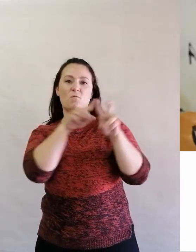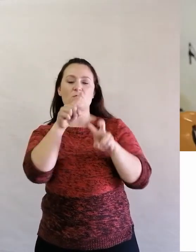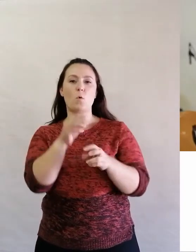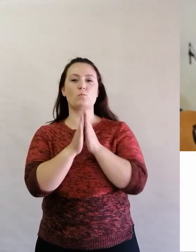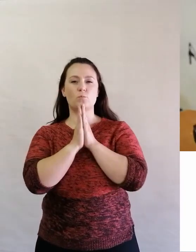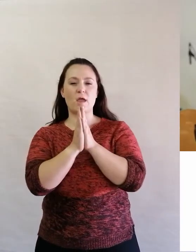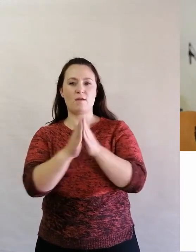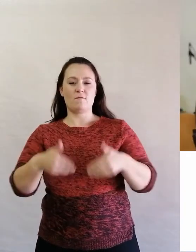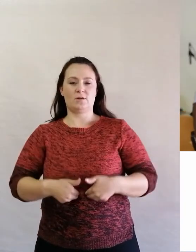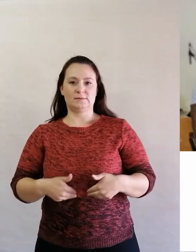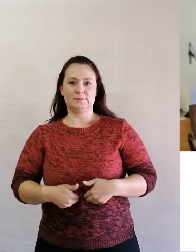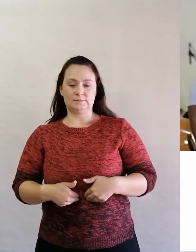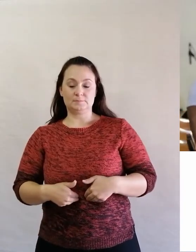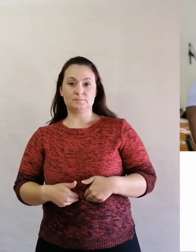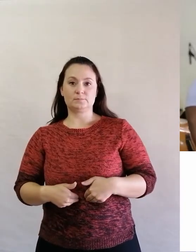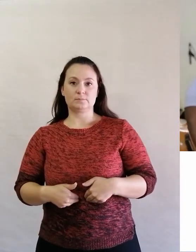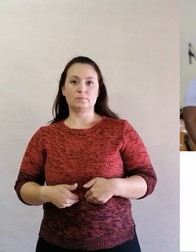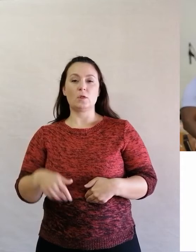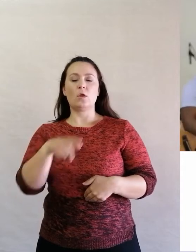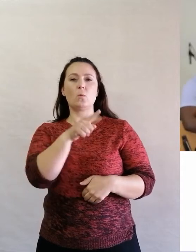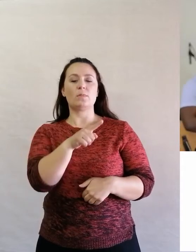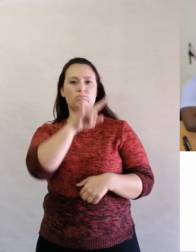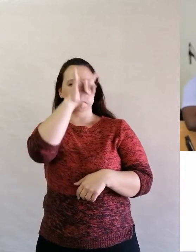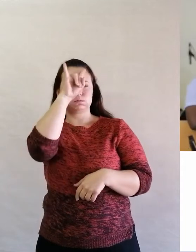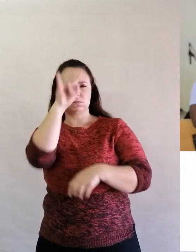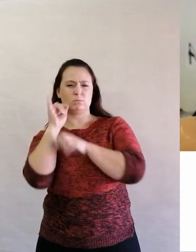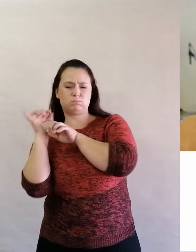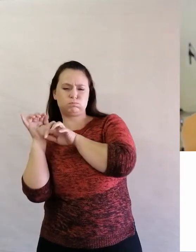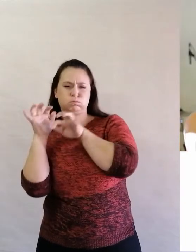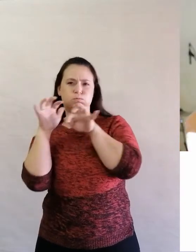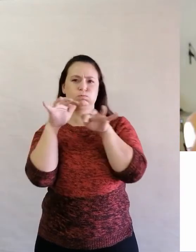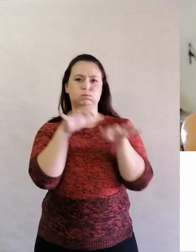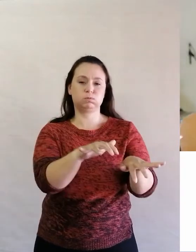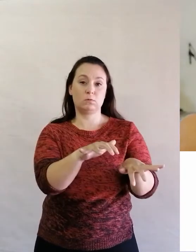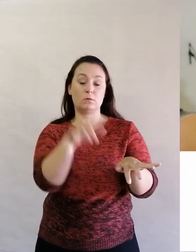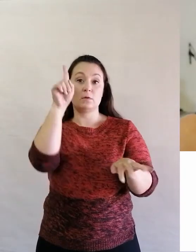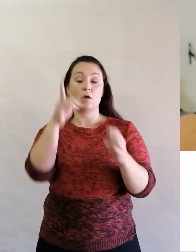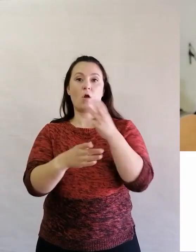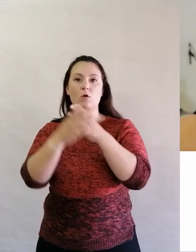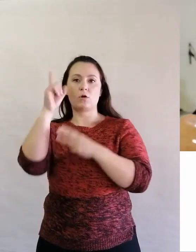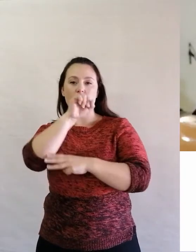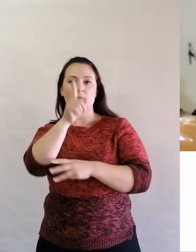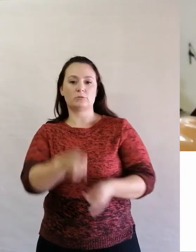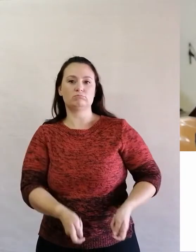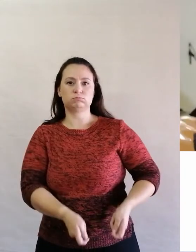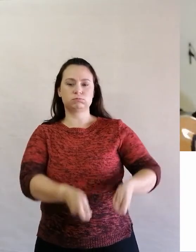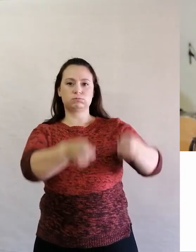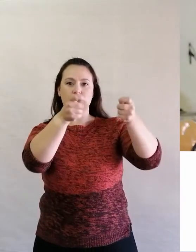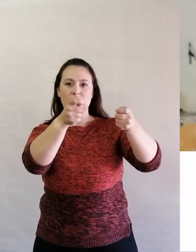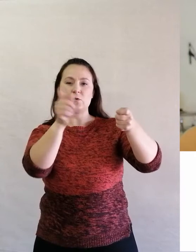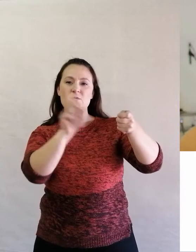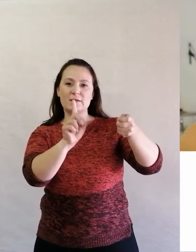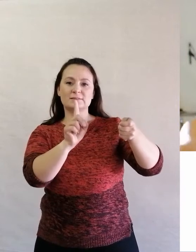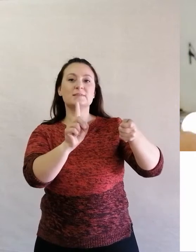update, is when the enemy comes in like a flood, God raises up a standard. And for me, the standard is